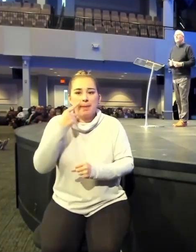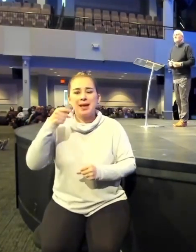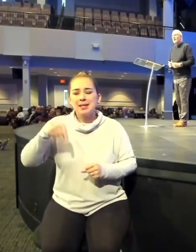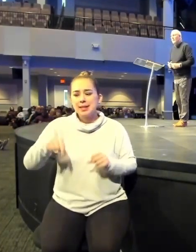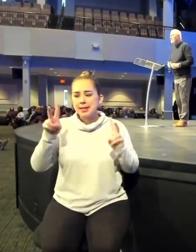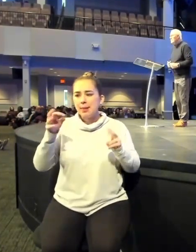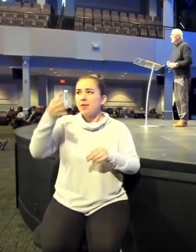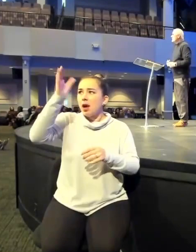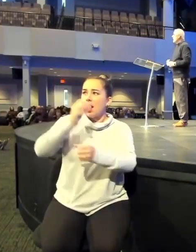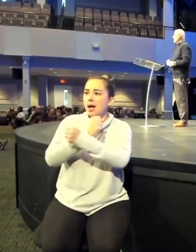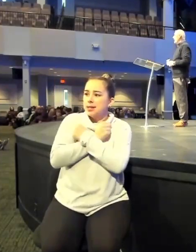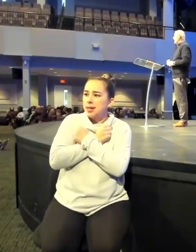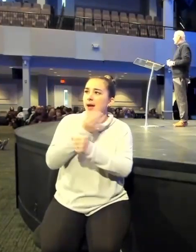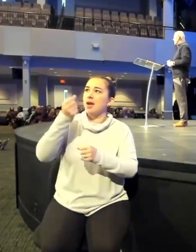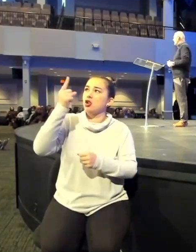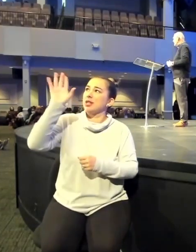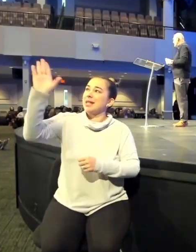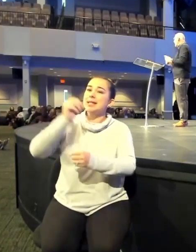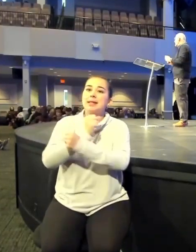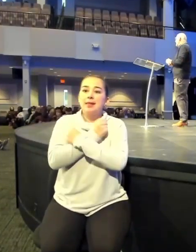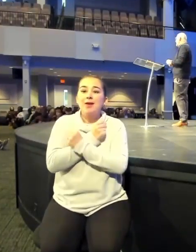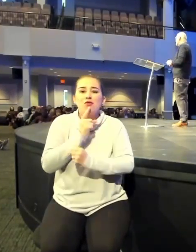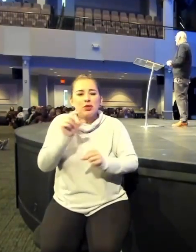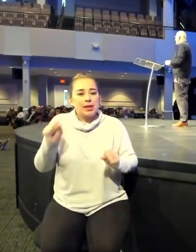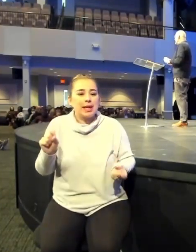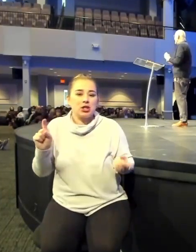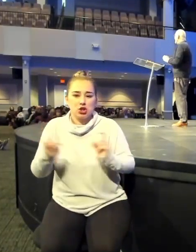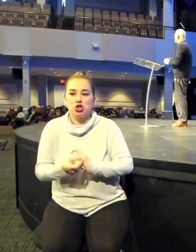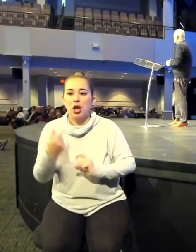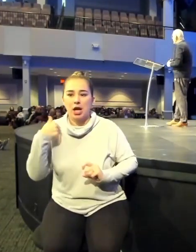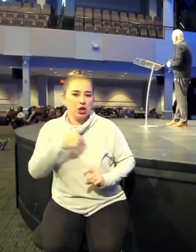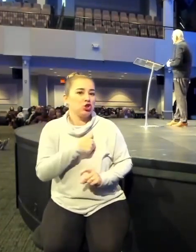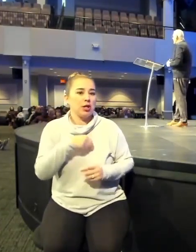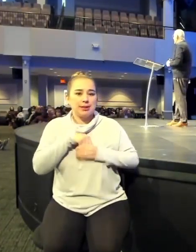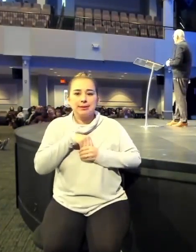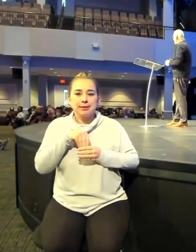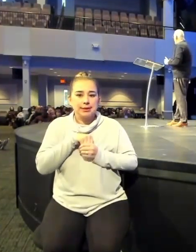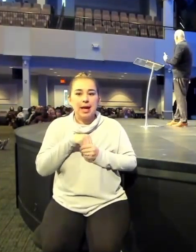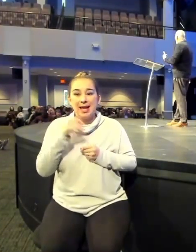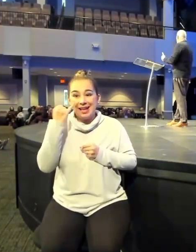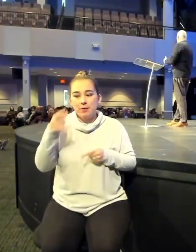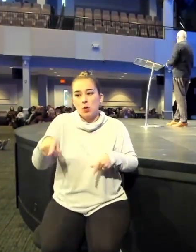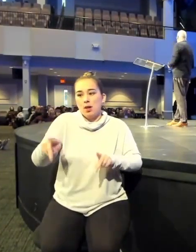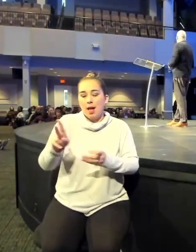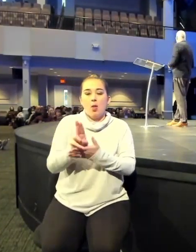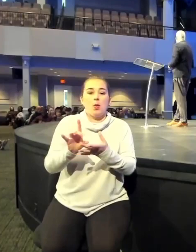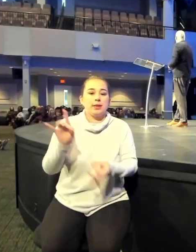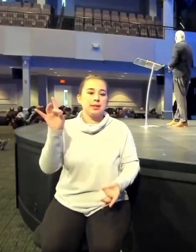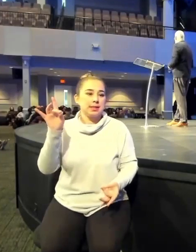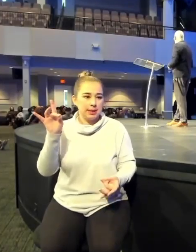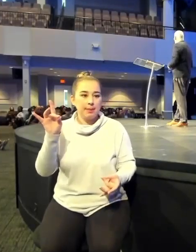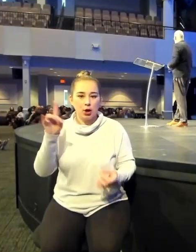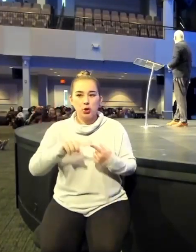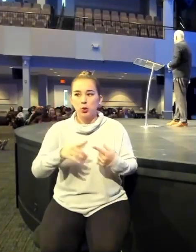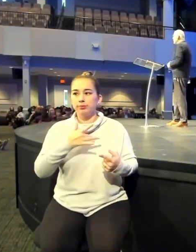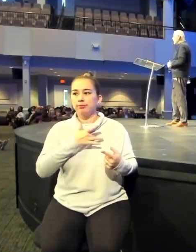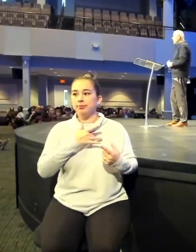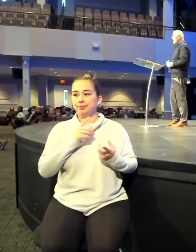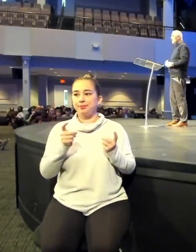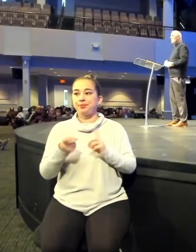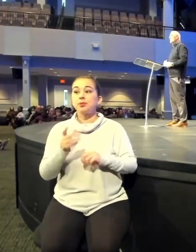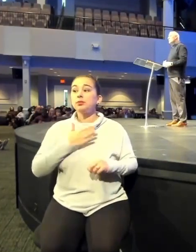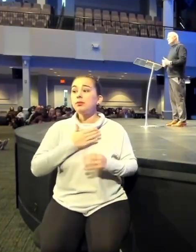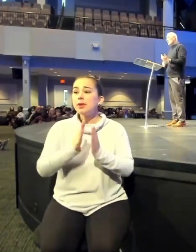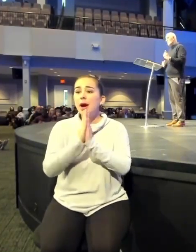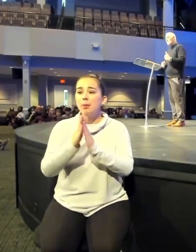love and understanding what His love is all about really can change us to the core of our being if we'll allow the Holy Spirit to speak to us. And so my